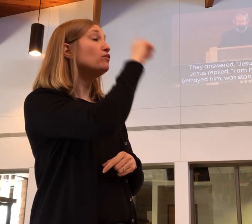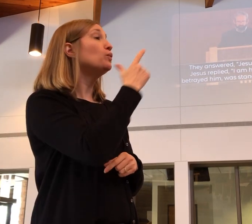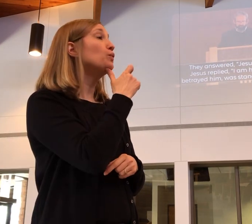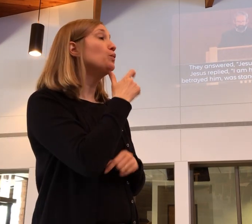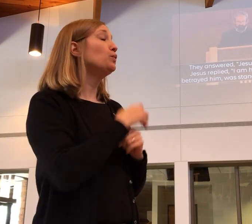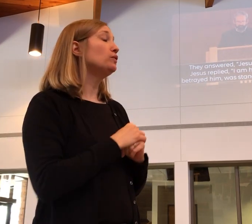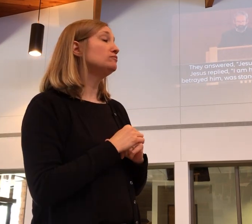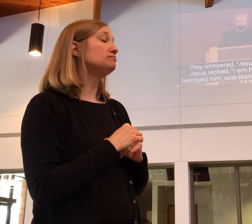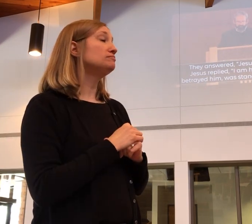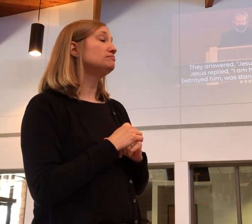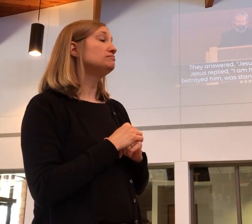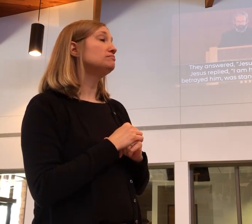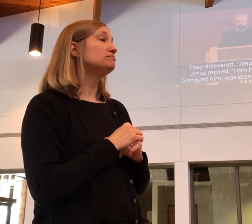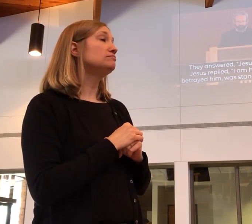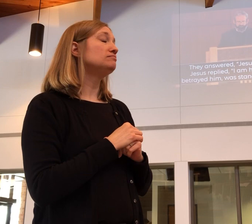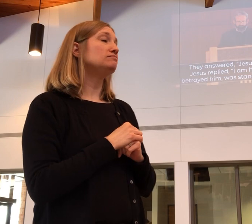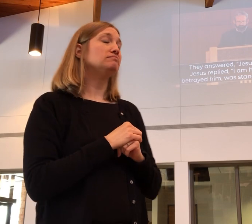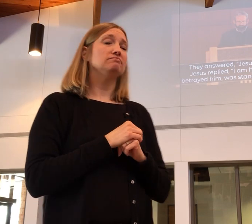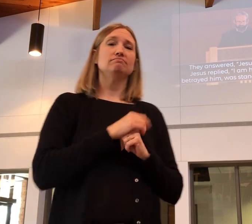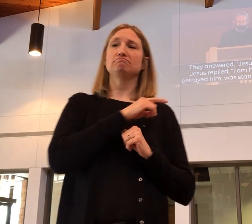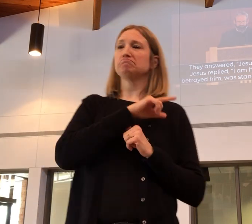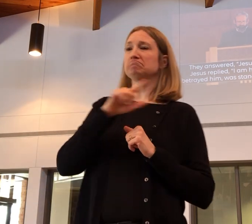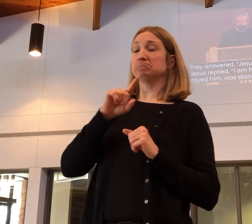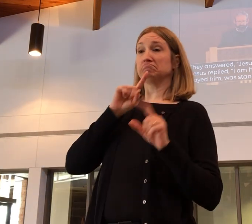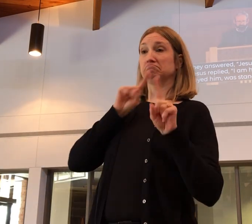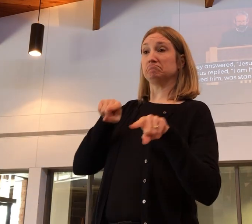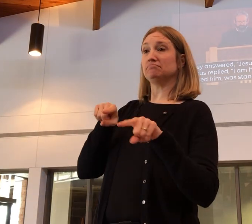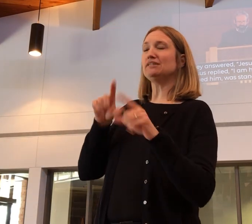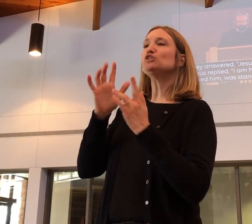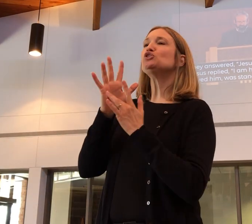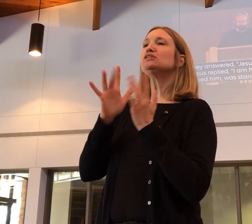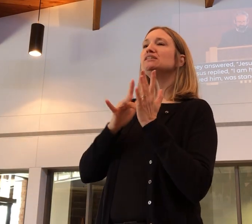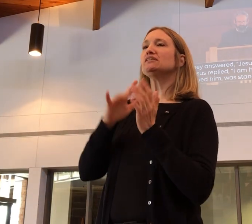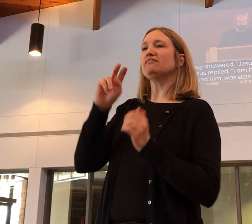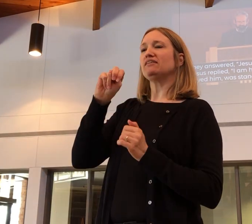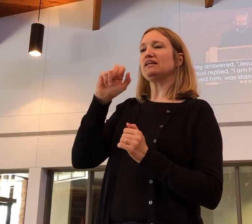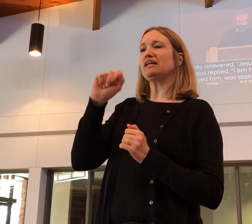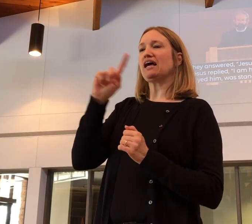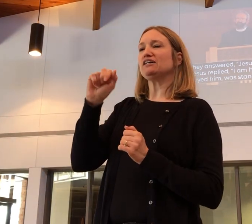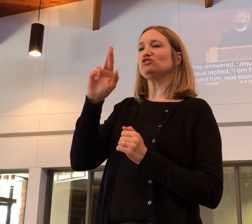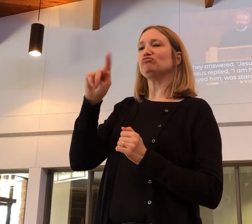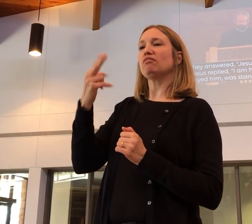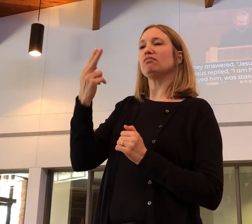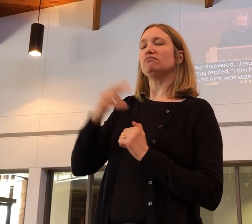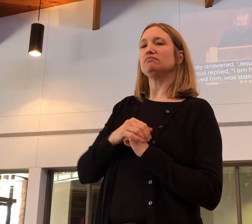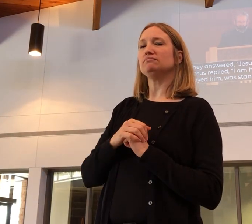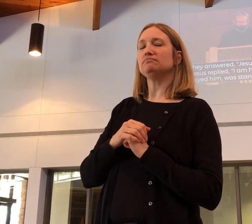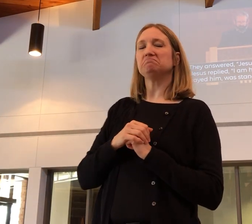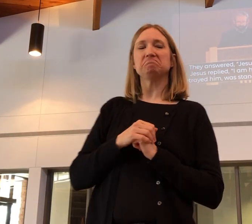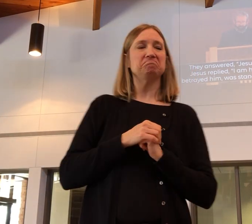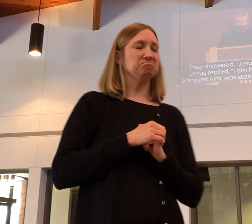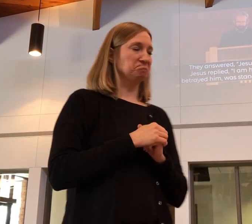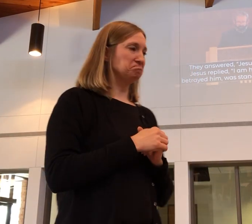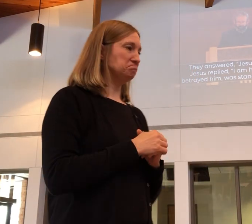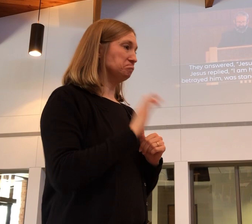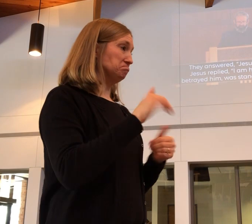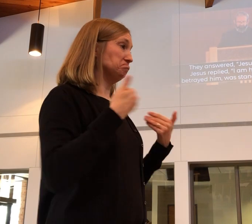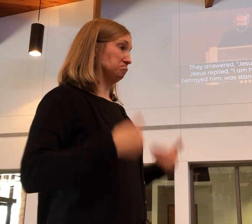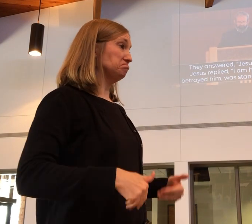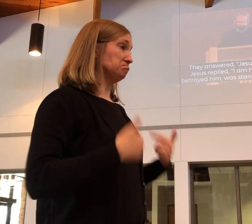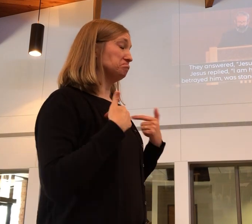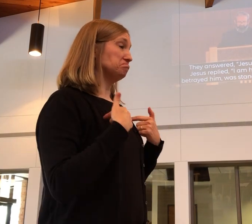for?" They answered, "Jesus of Nazareth." Jesus replied, "I am